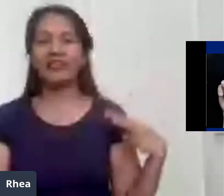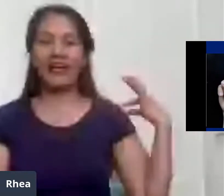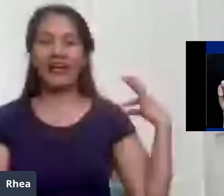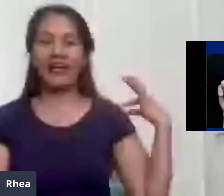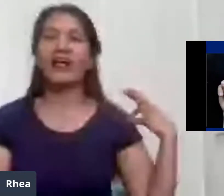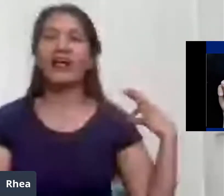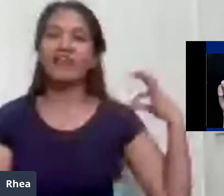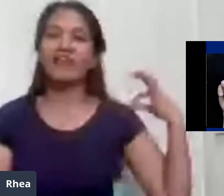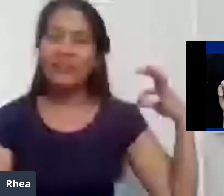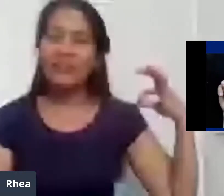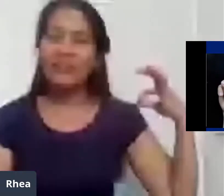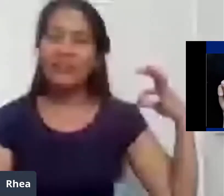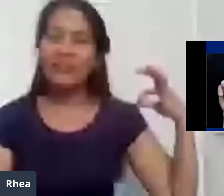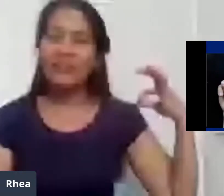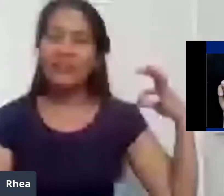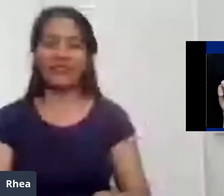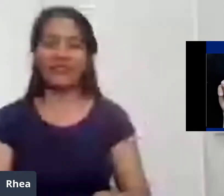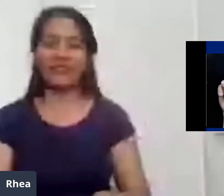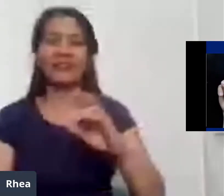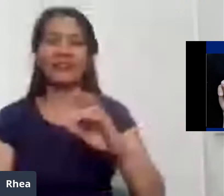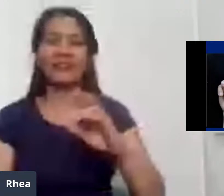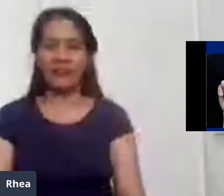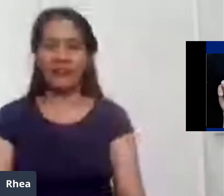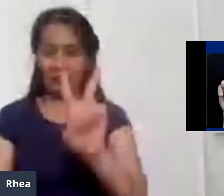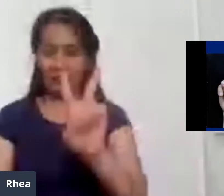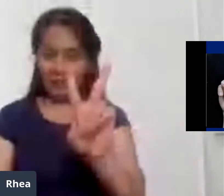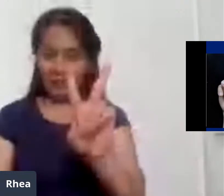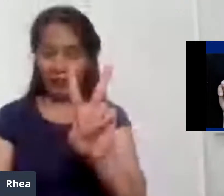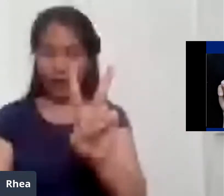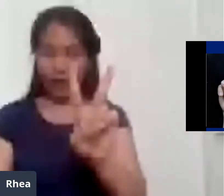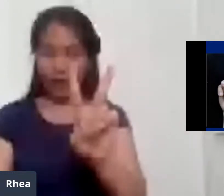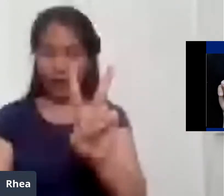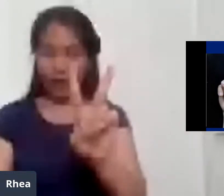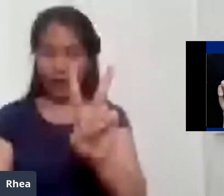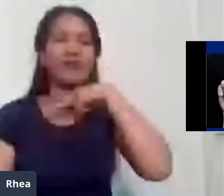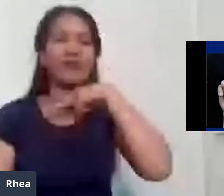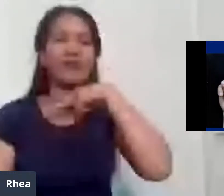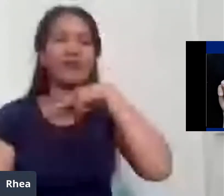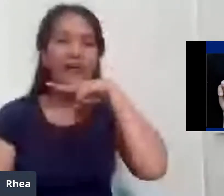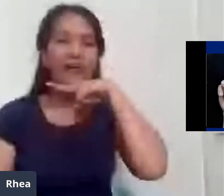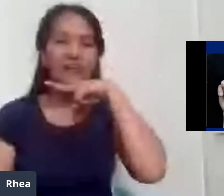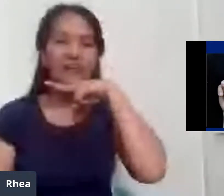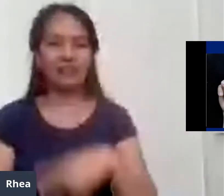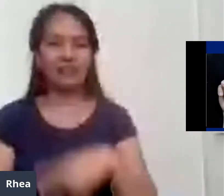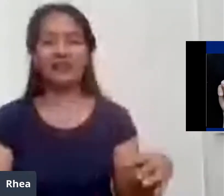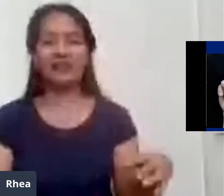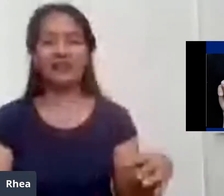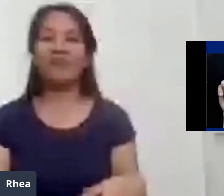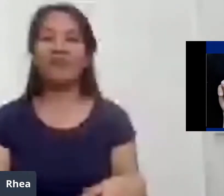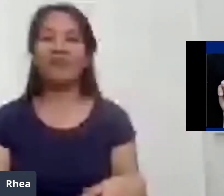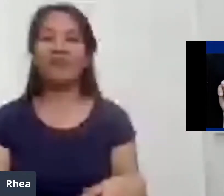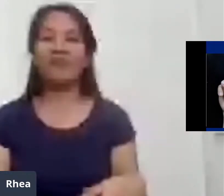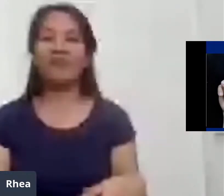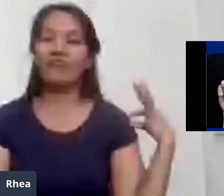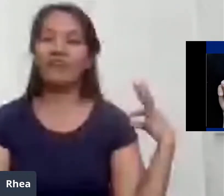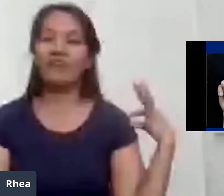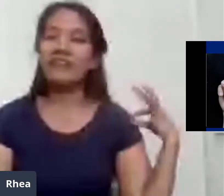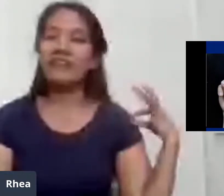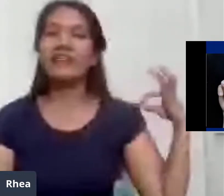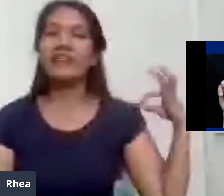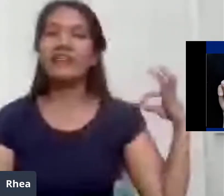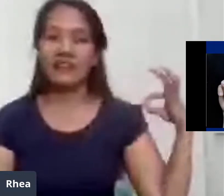people. I volunteer. V for virus, but let